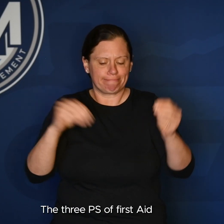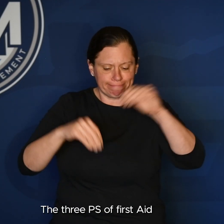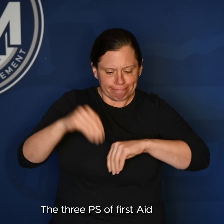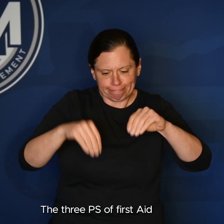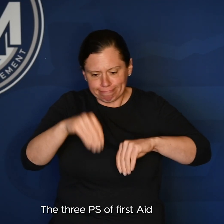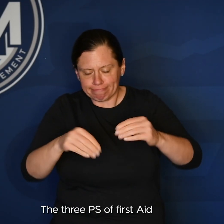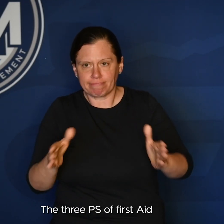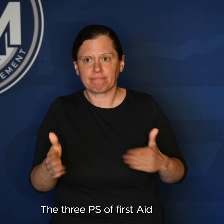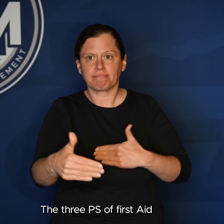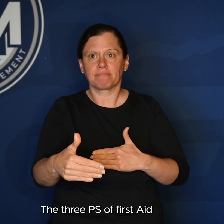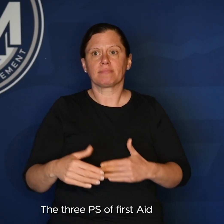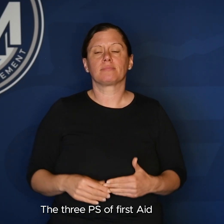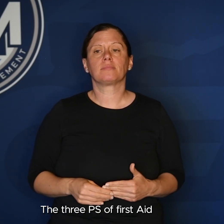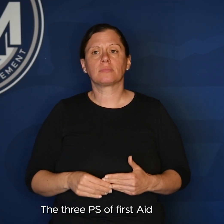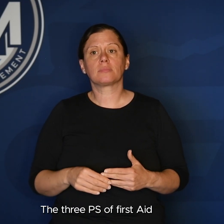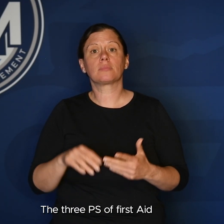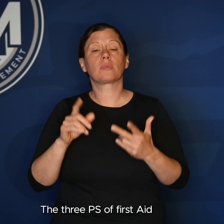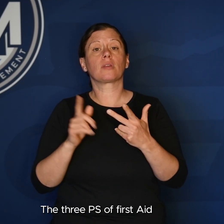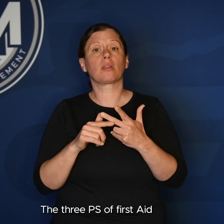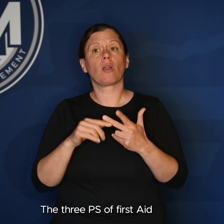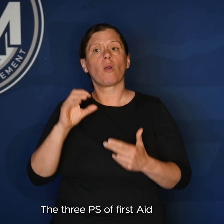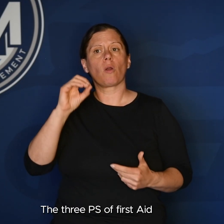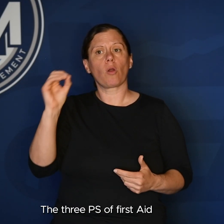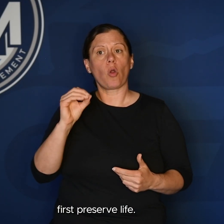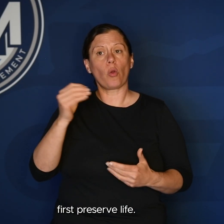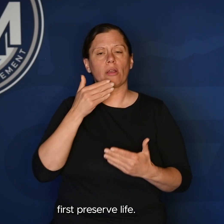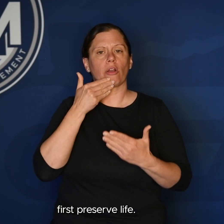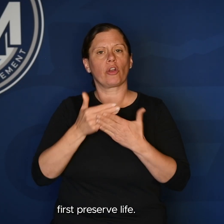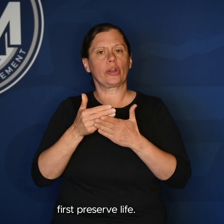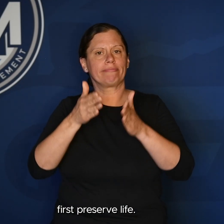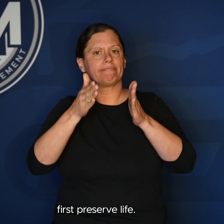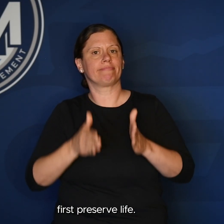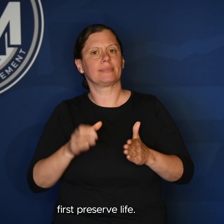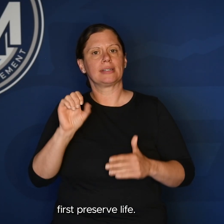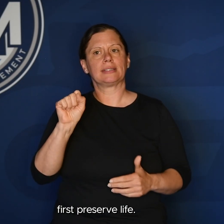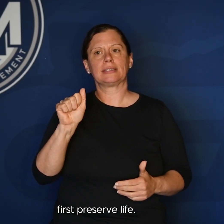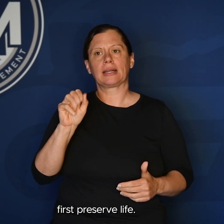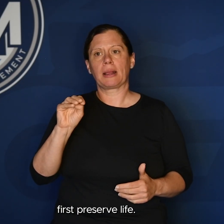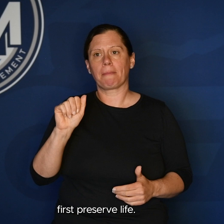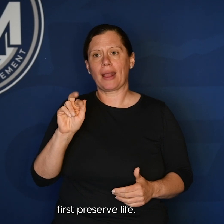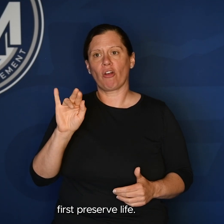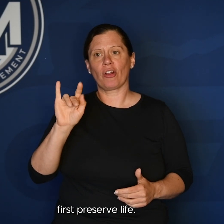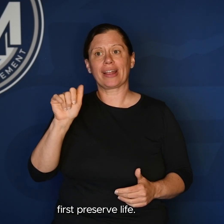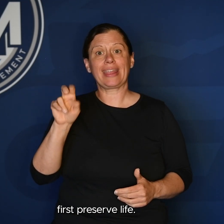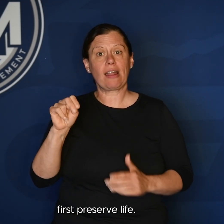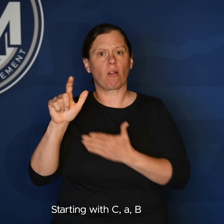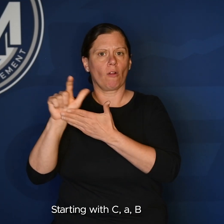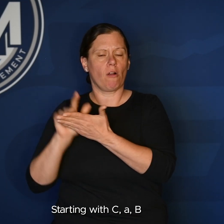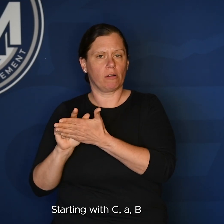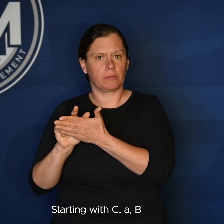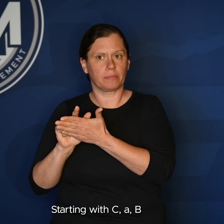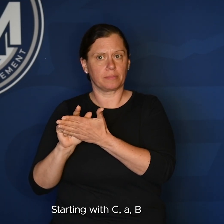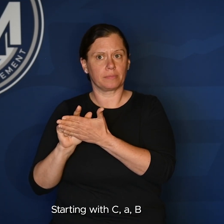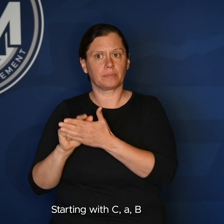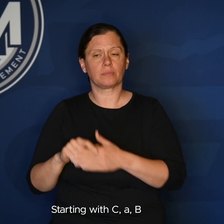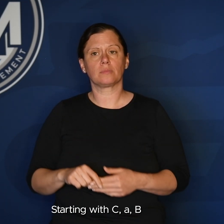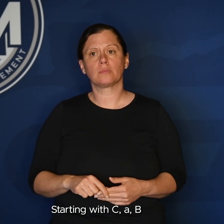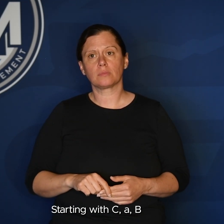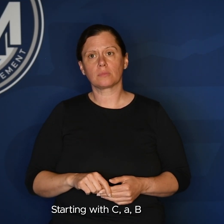The 3 P's of first aid. First, preserve life. Starting with